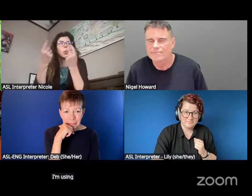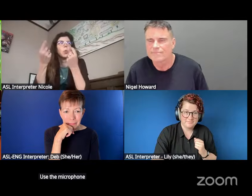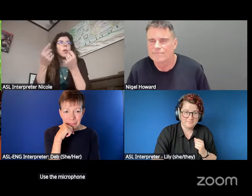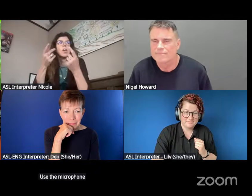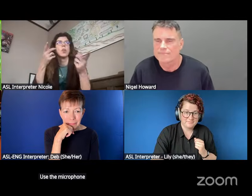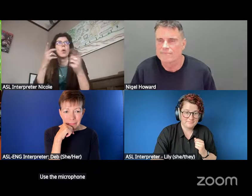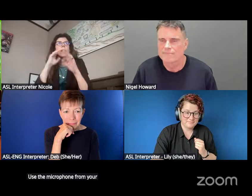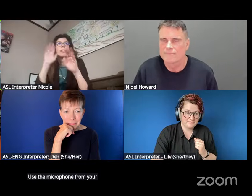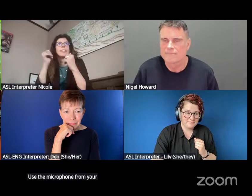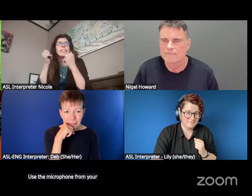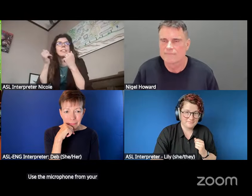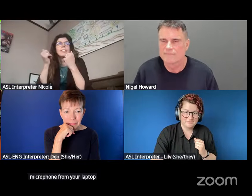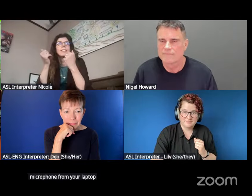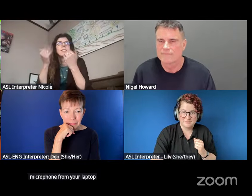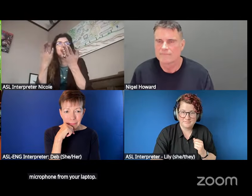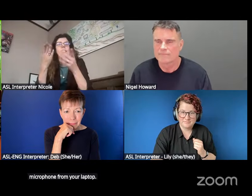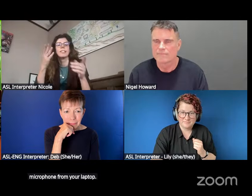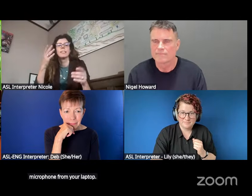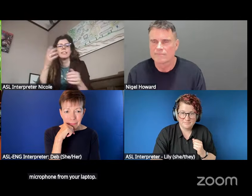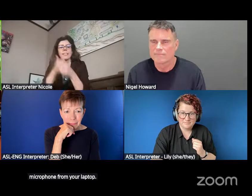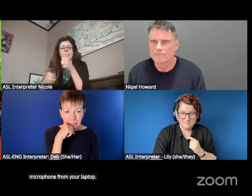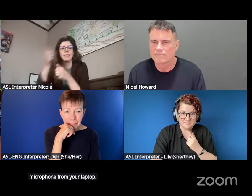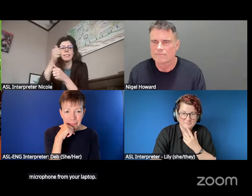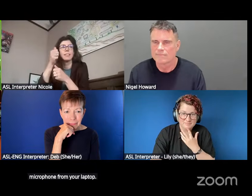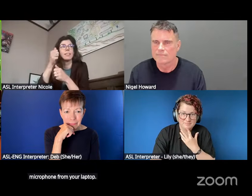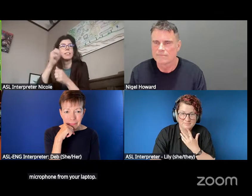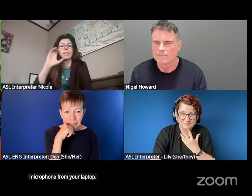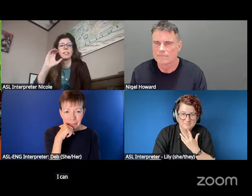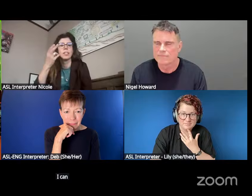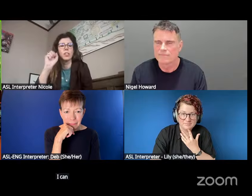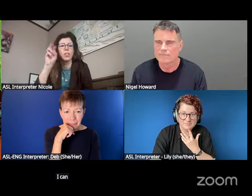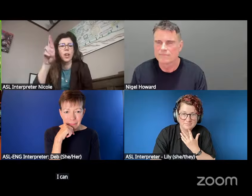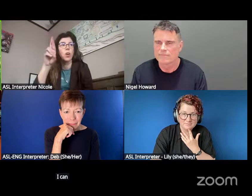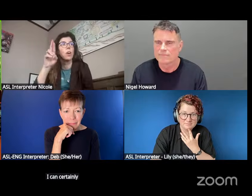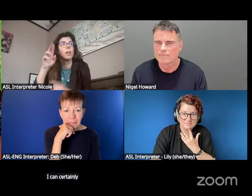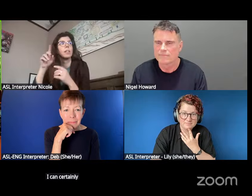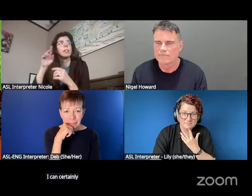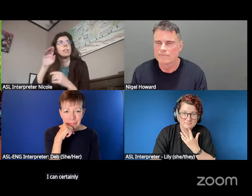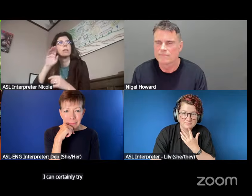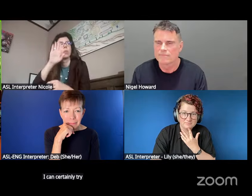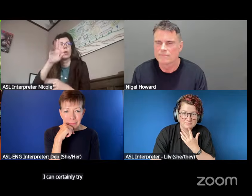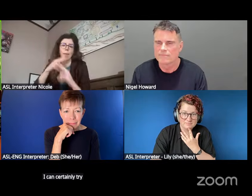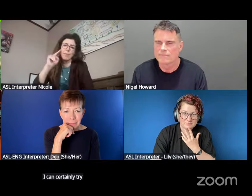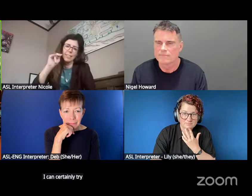your laptop? I can certainly try.